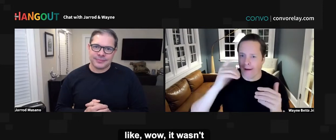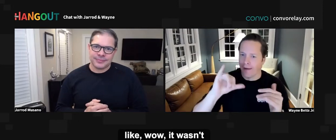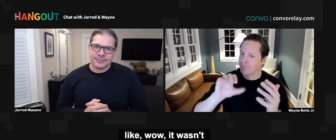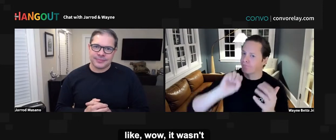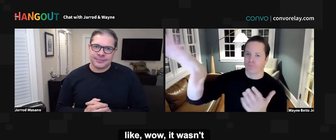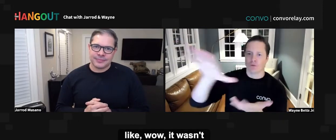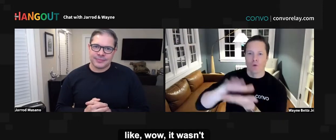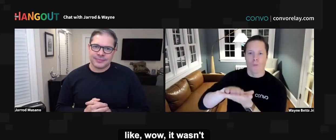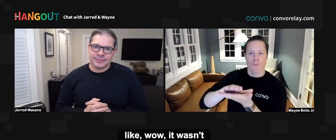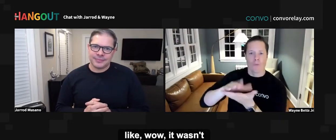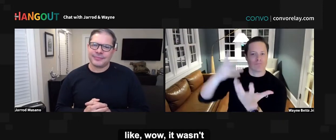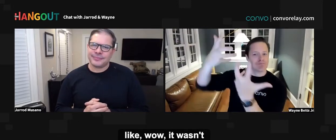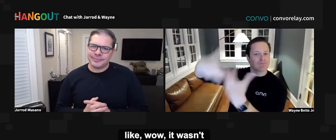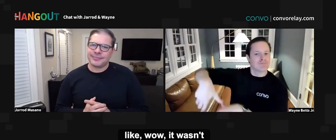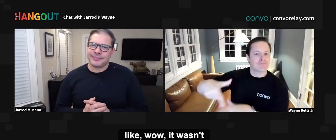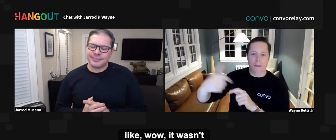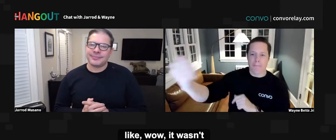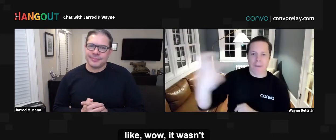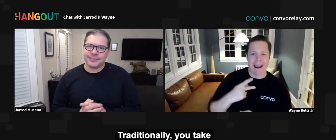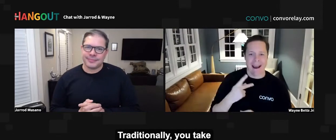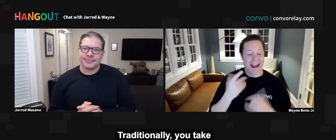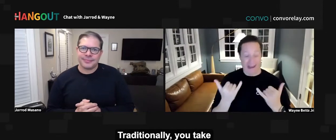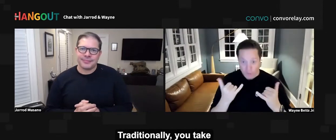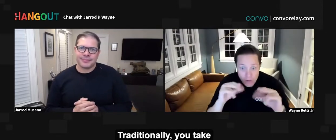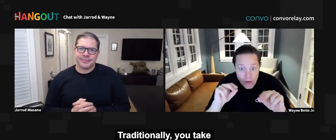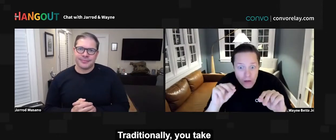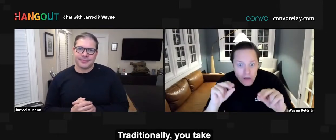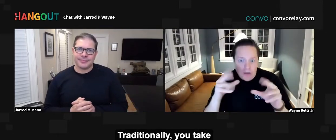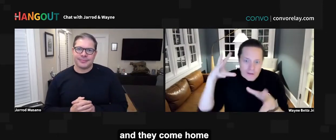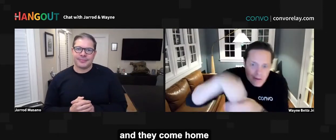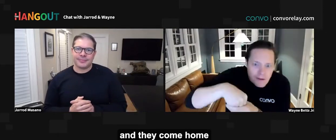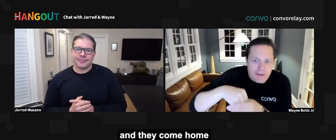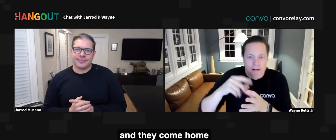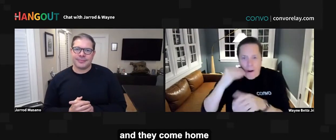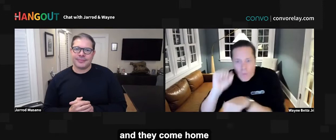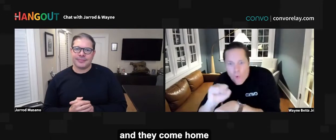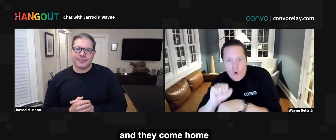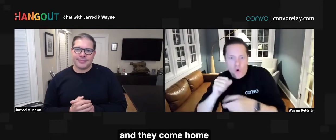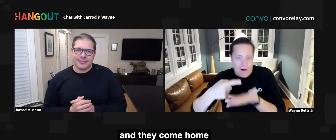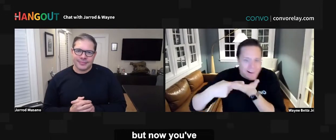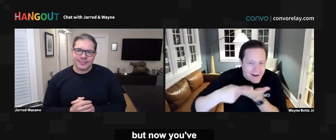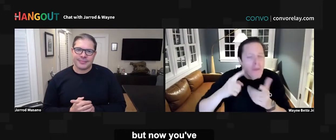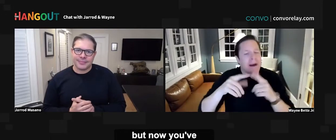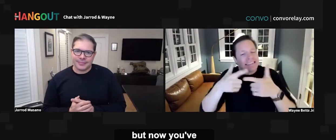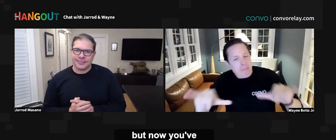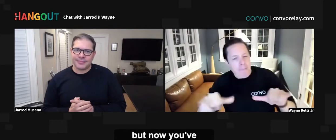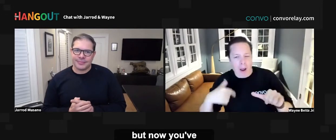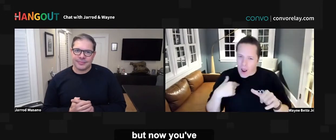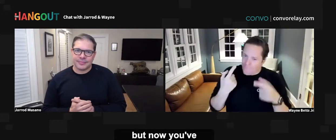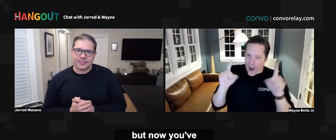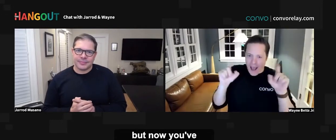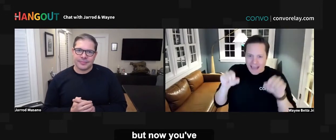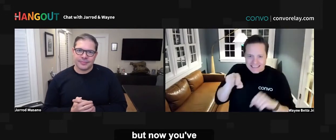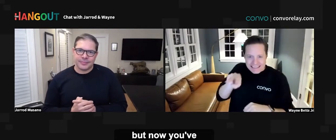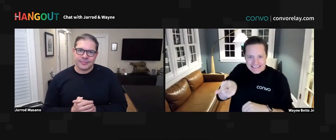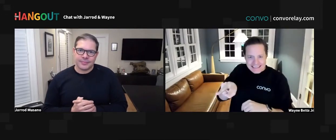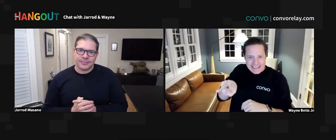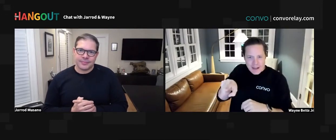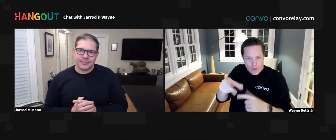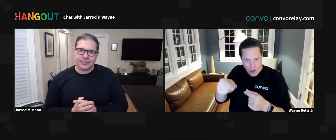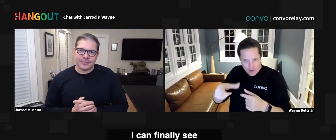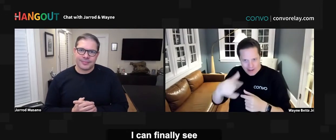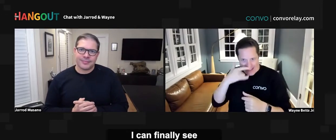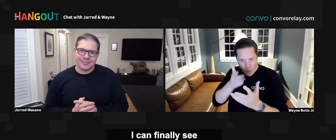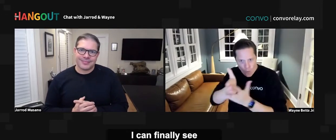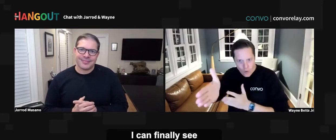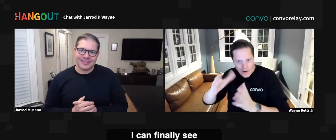wow, it wasn't as easy as I thought. Traditionally you take your child to school and they come home at the end of the day, but now you've got more involvement. But at the